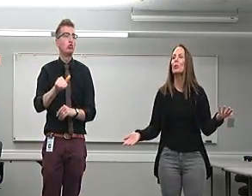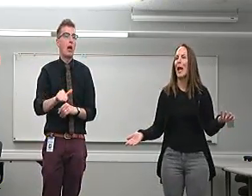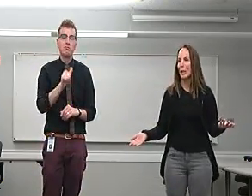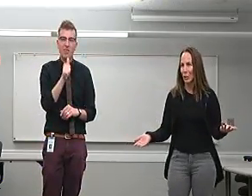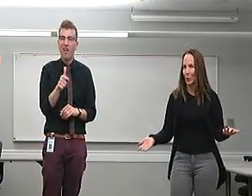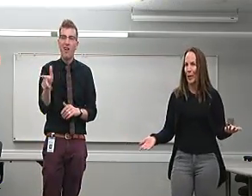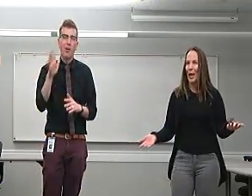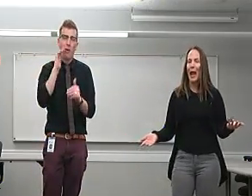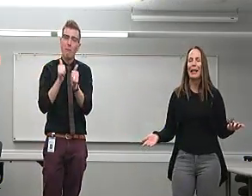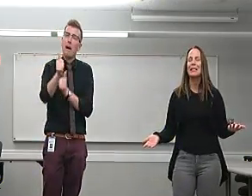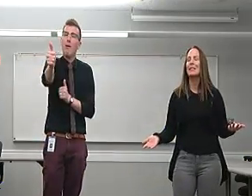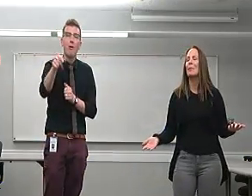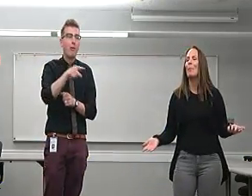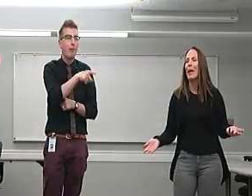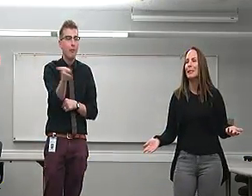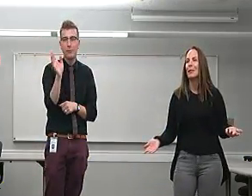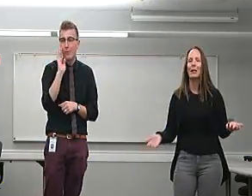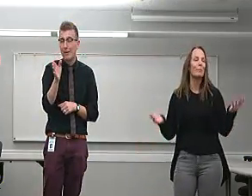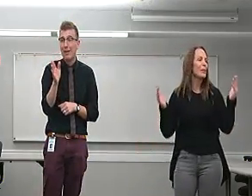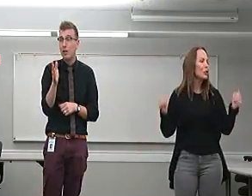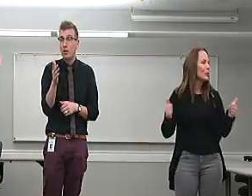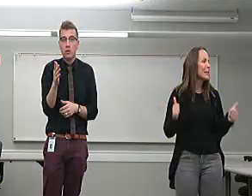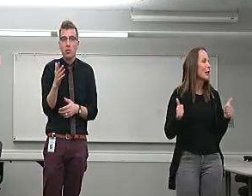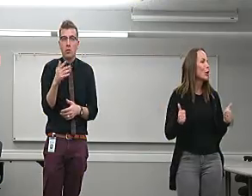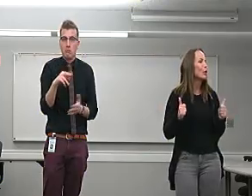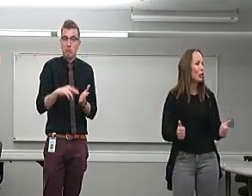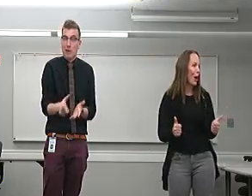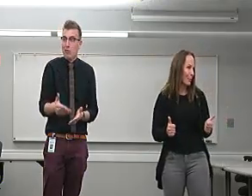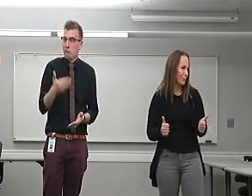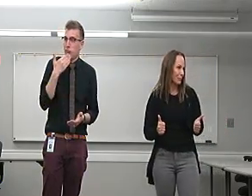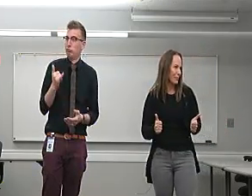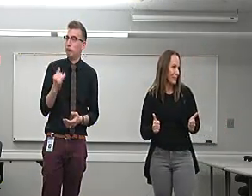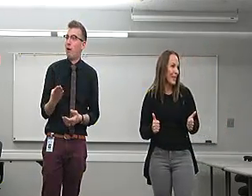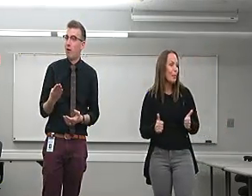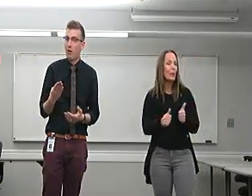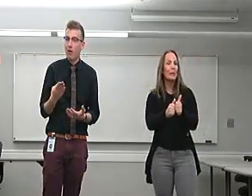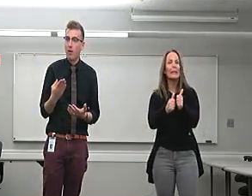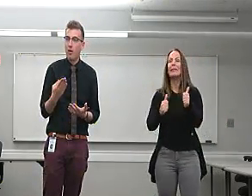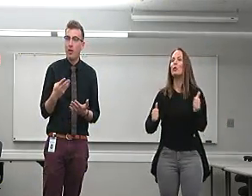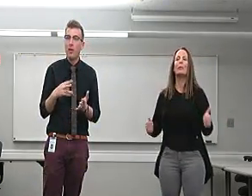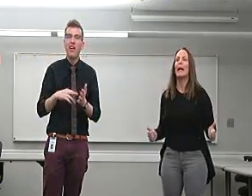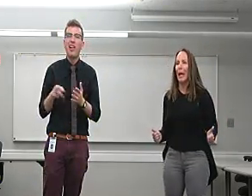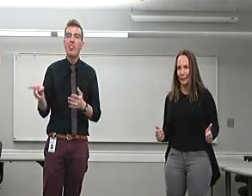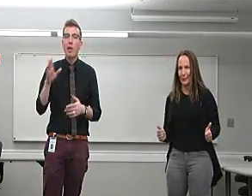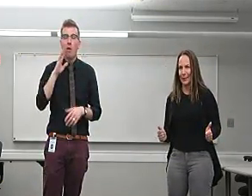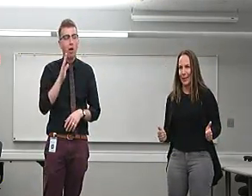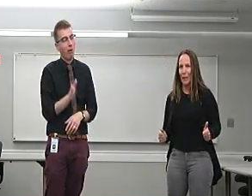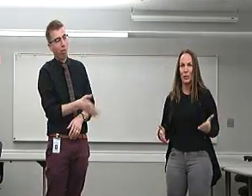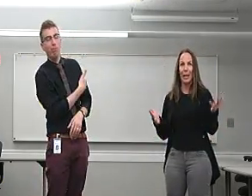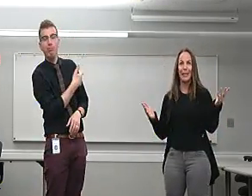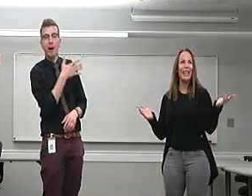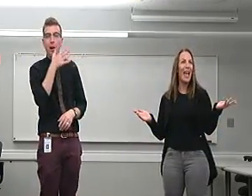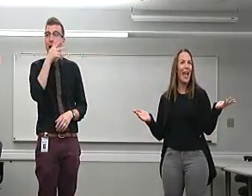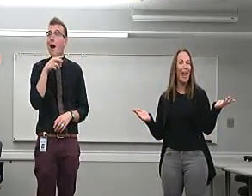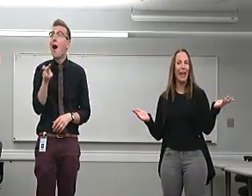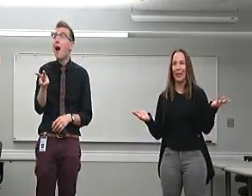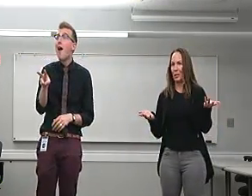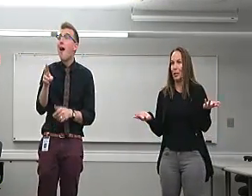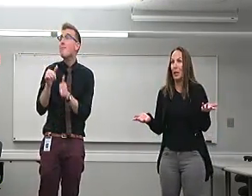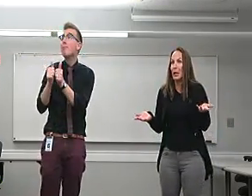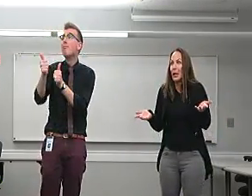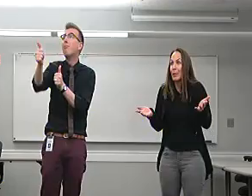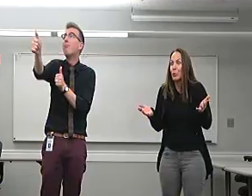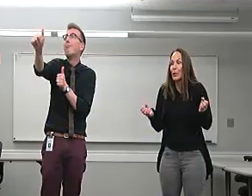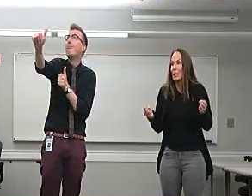And it's the best. It means you did a good job. They will leave you behind, and you're like, yay! And really,